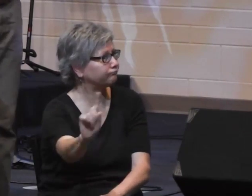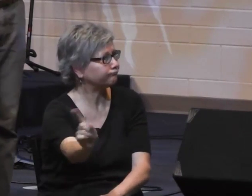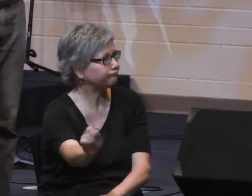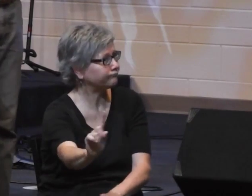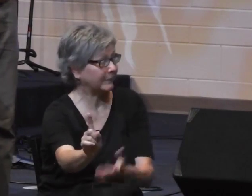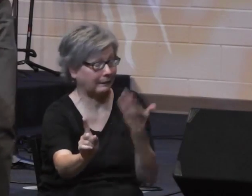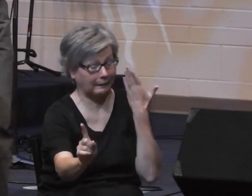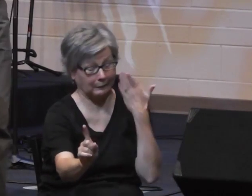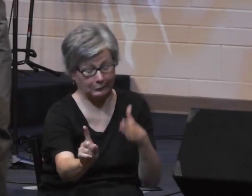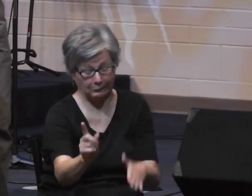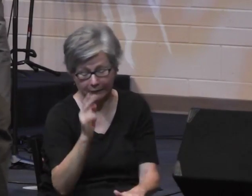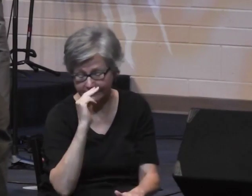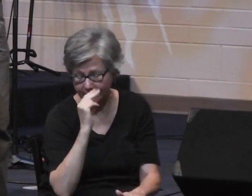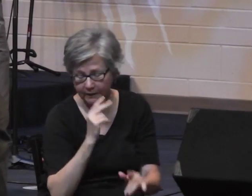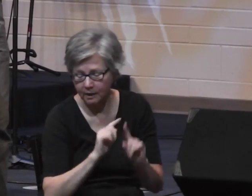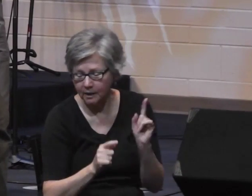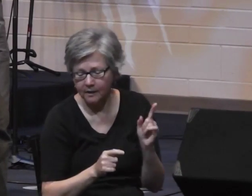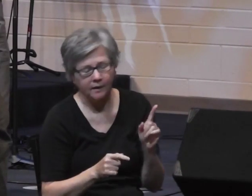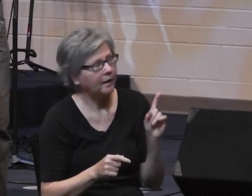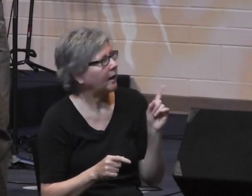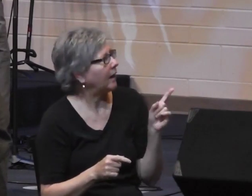I noticed it's from